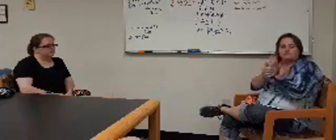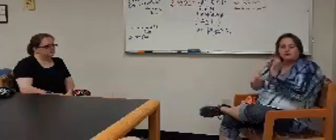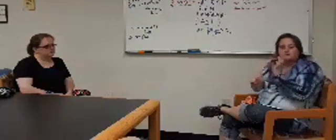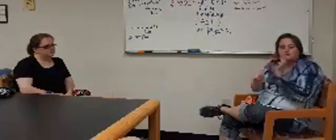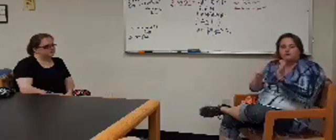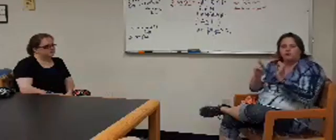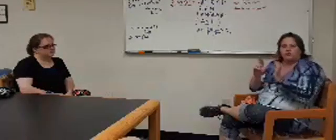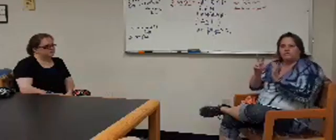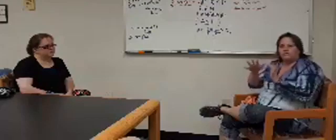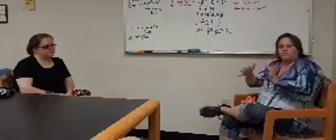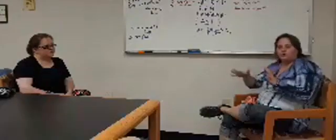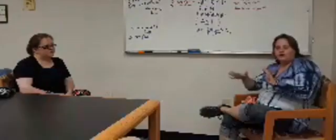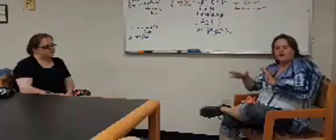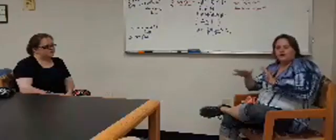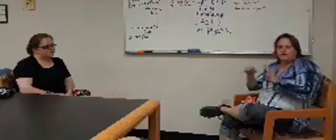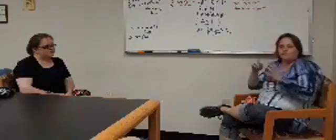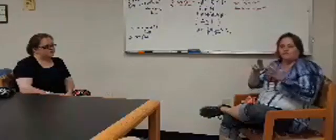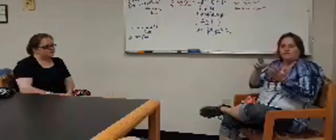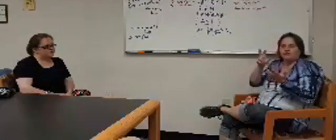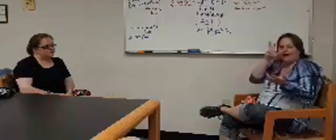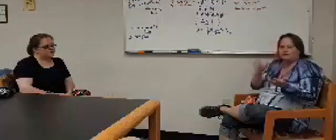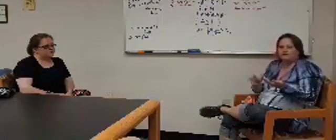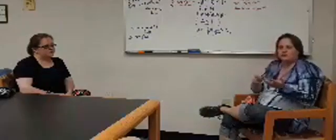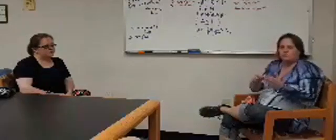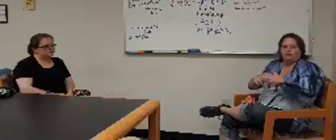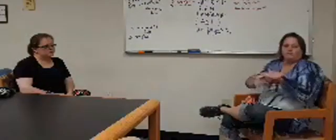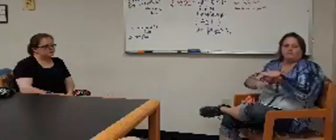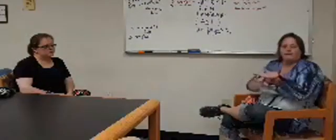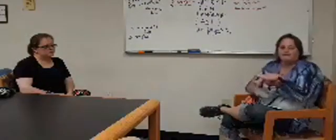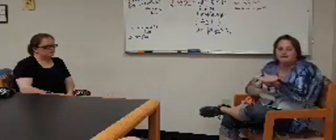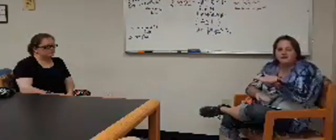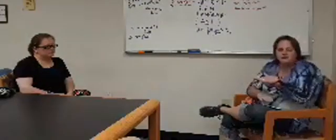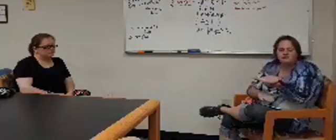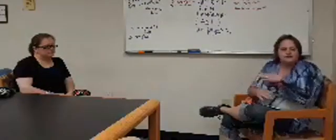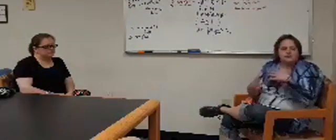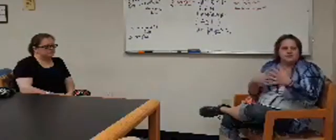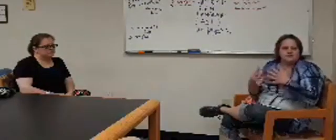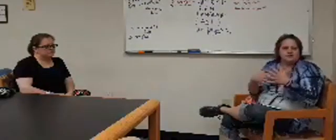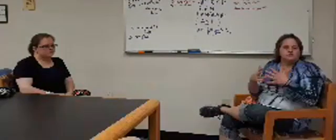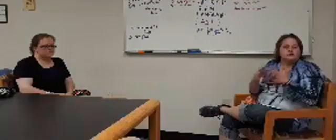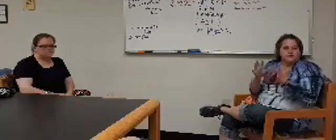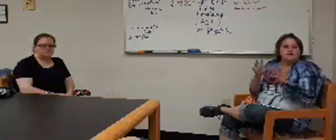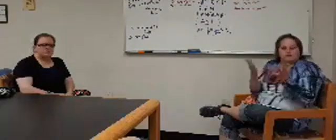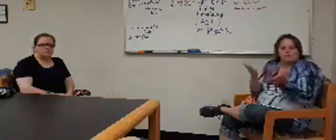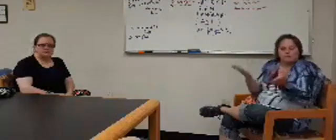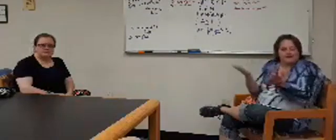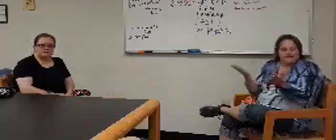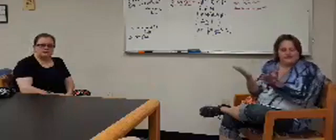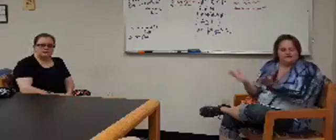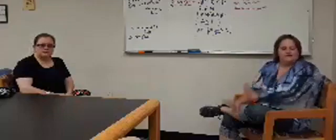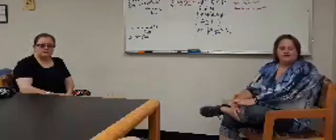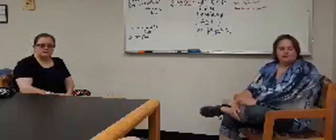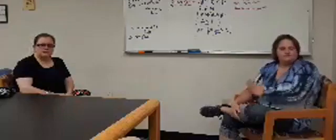you or Wookie or Lousy or Basic. But at least I'm trying. Okay. Yeah, I'm fine with